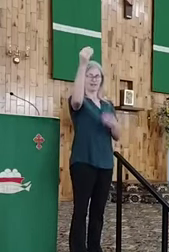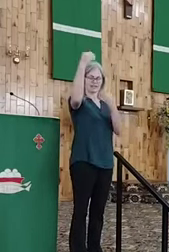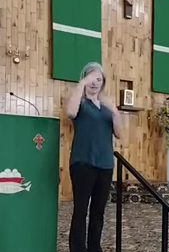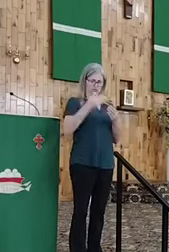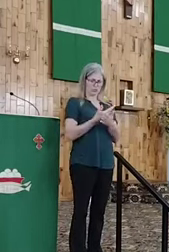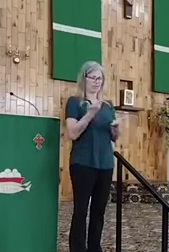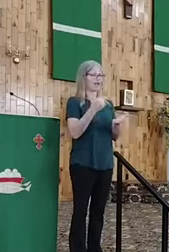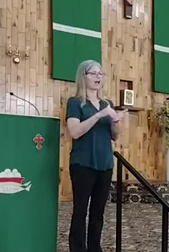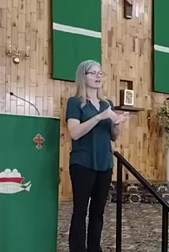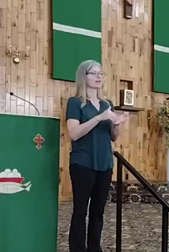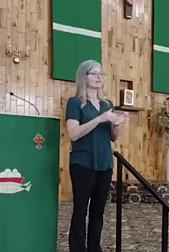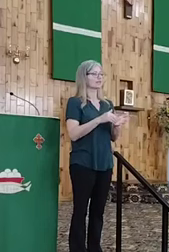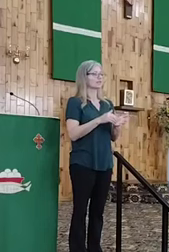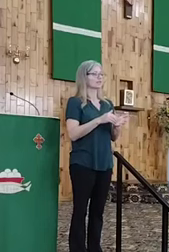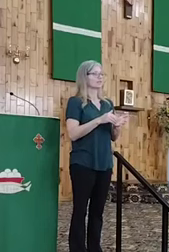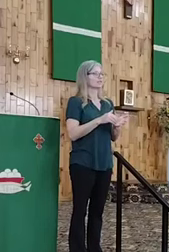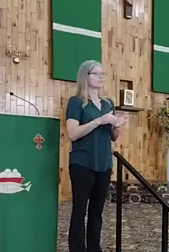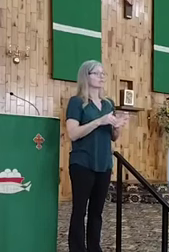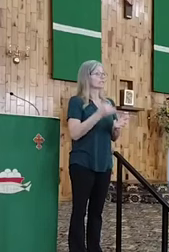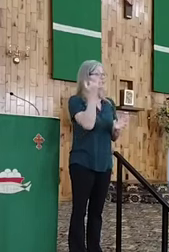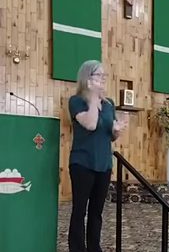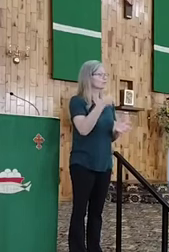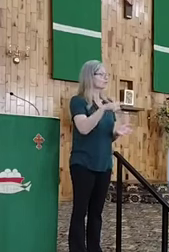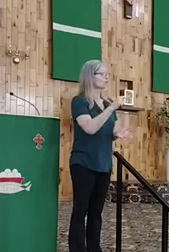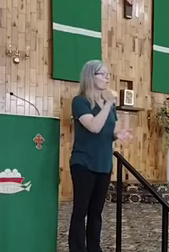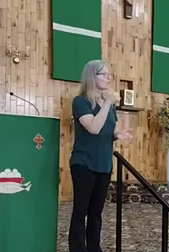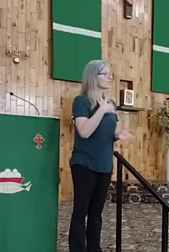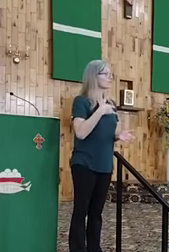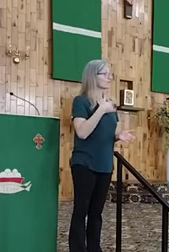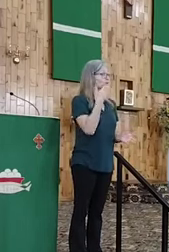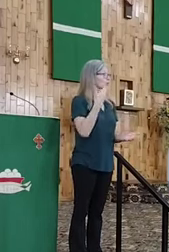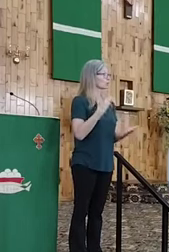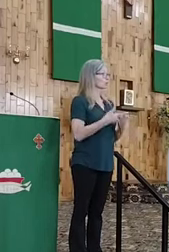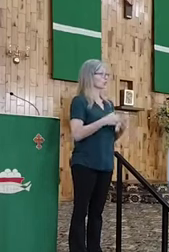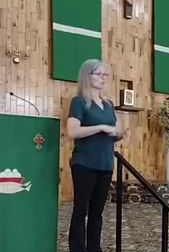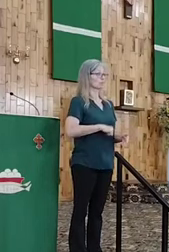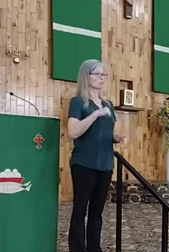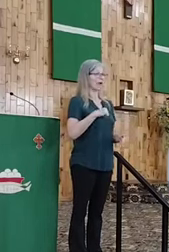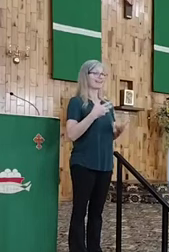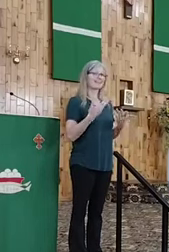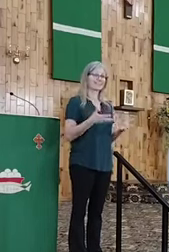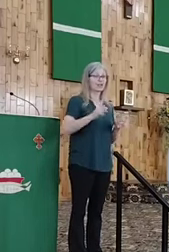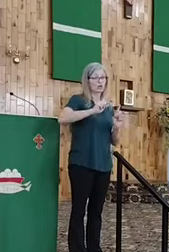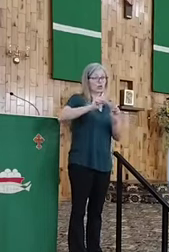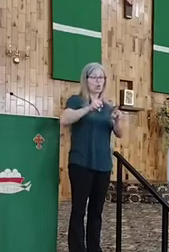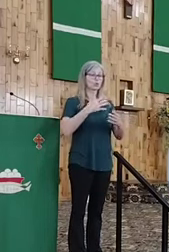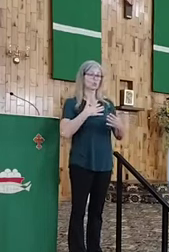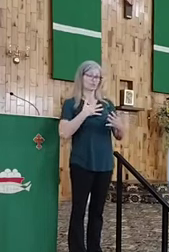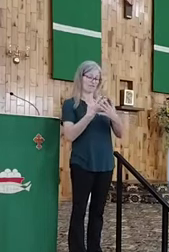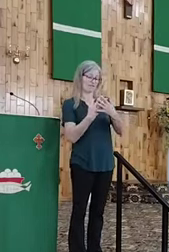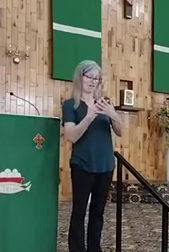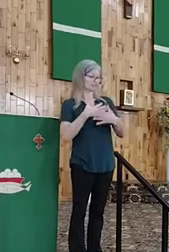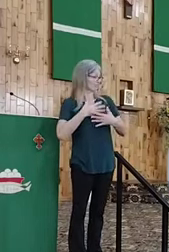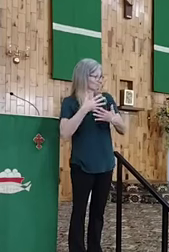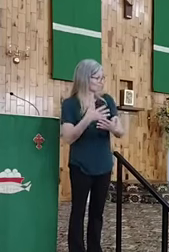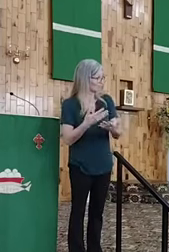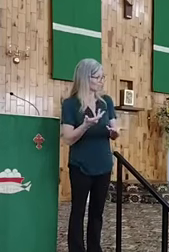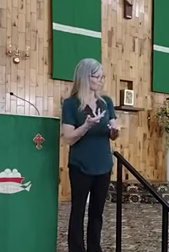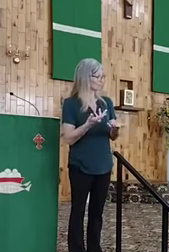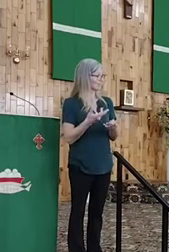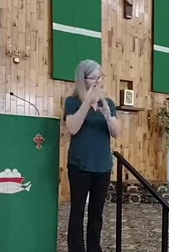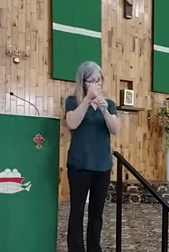my dear friends, because you're still in darkness, then go to the sacrament of reconciliation. Go to confession and get the word Ephata be spoken